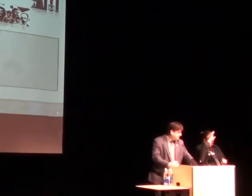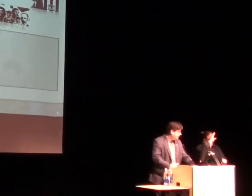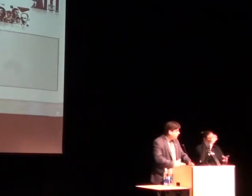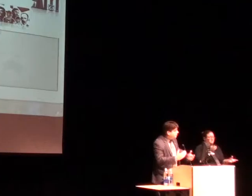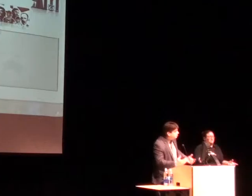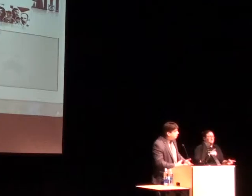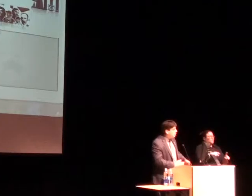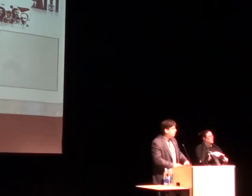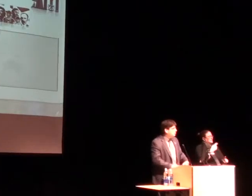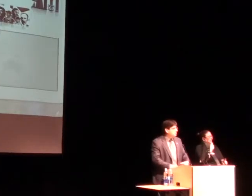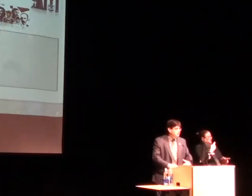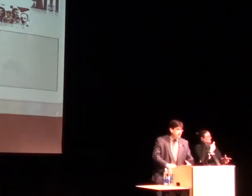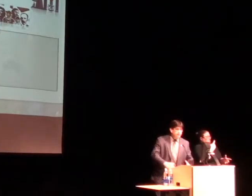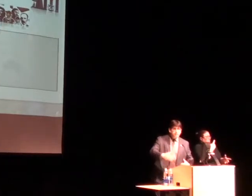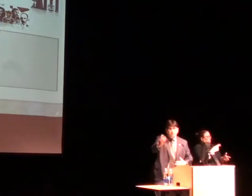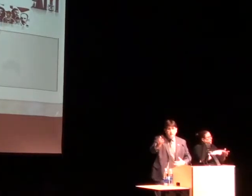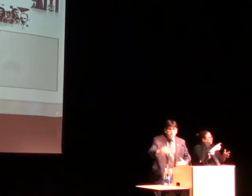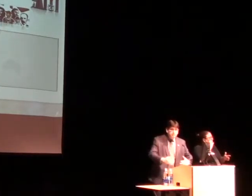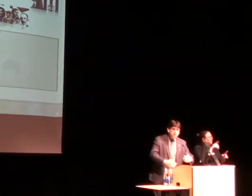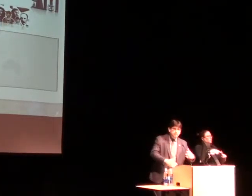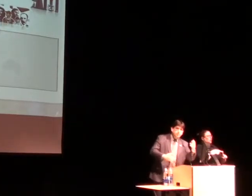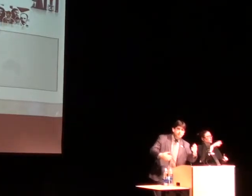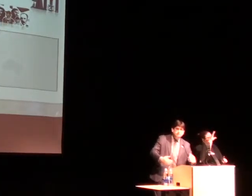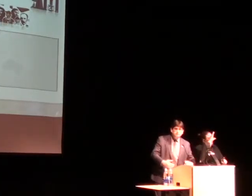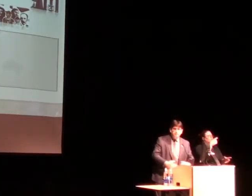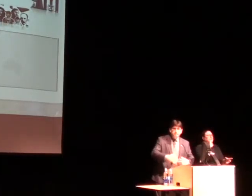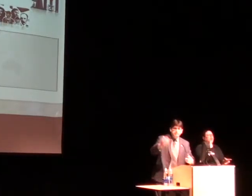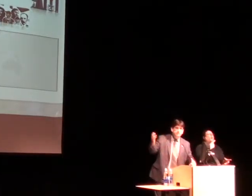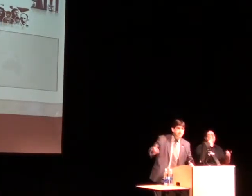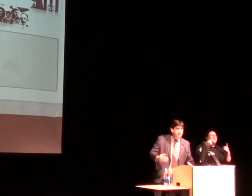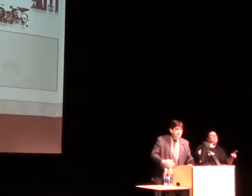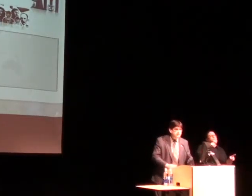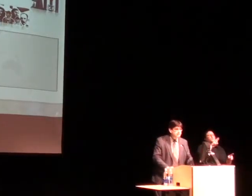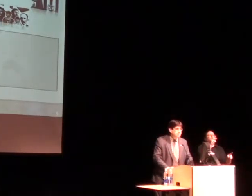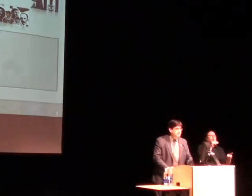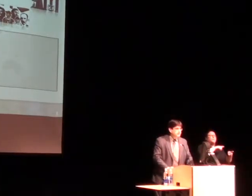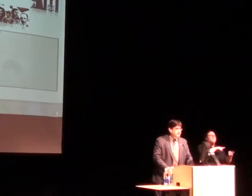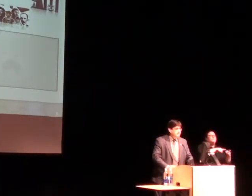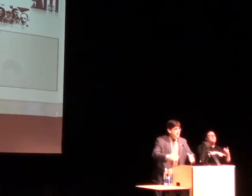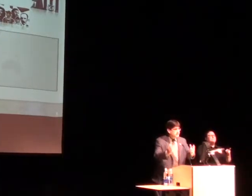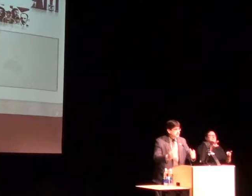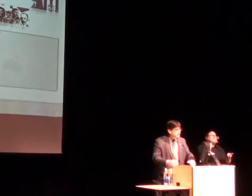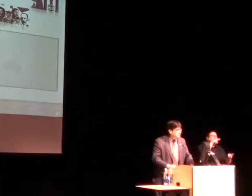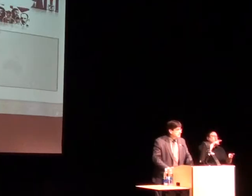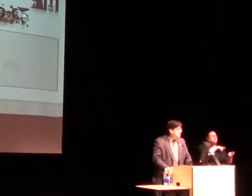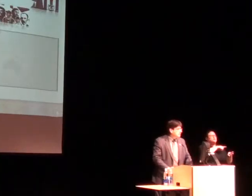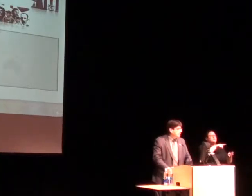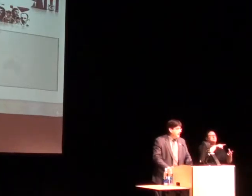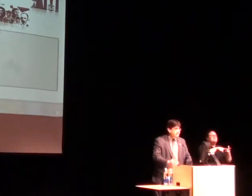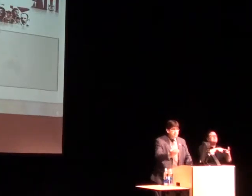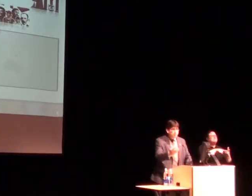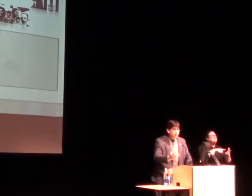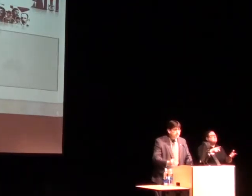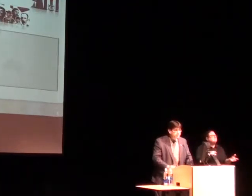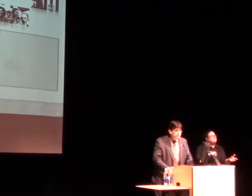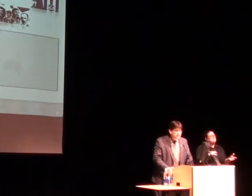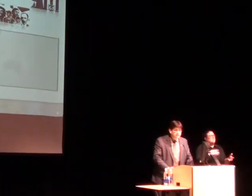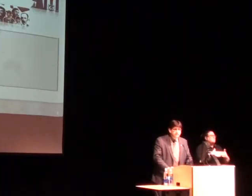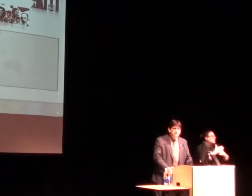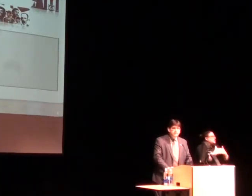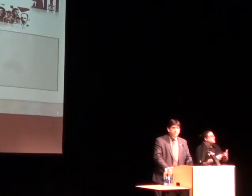When I say, what do you know about Cuba, people say, okay, you are famous because strong, because cigars, beaches. I remember